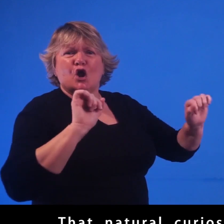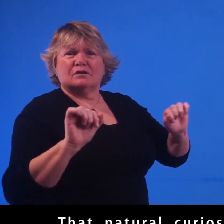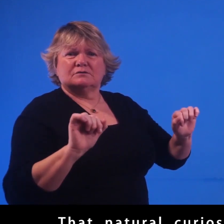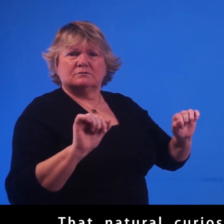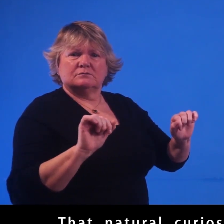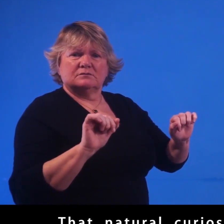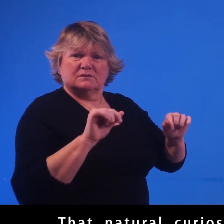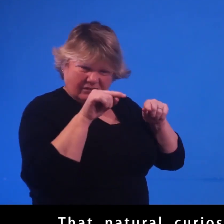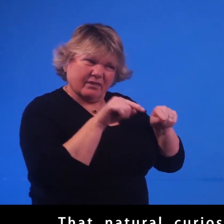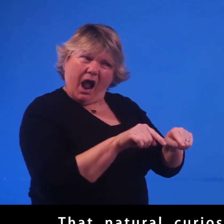later.